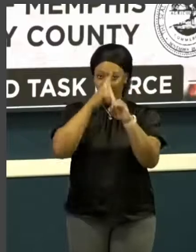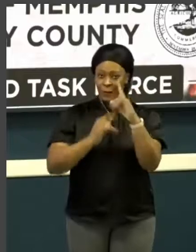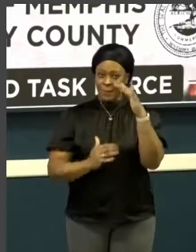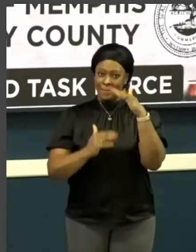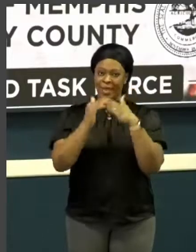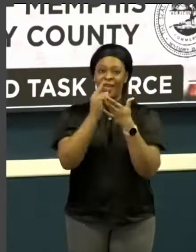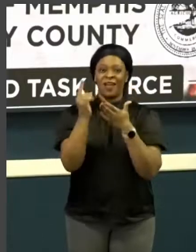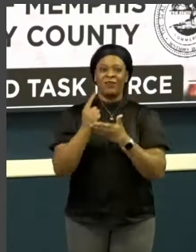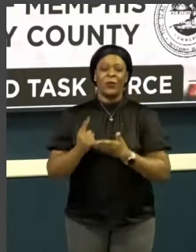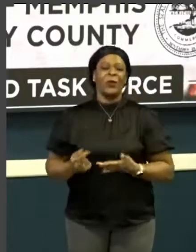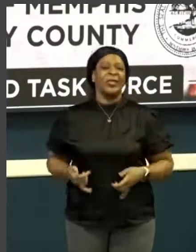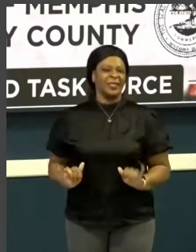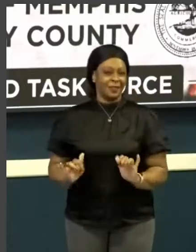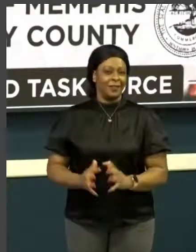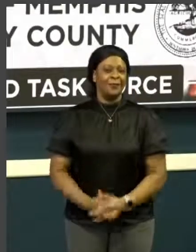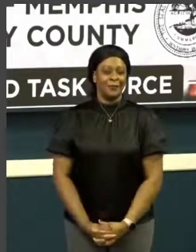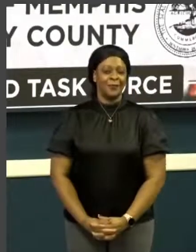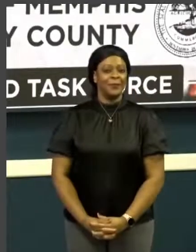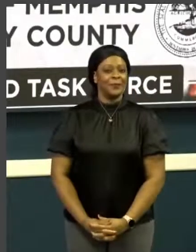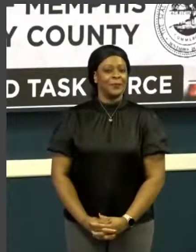each week. Next slide.